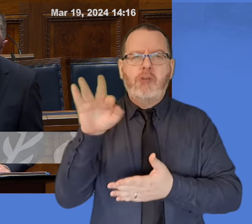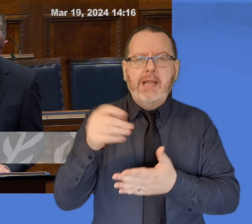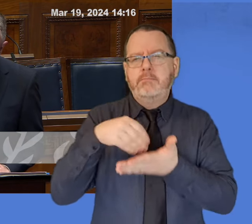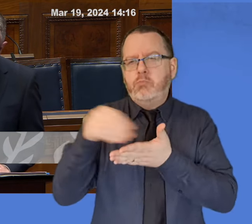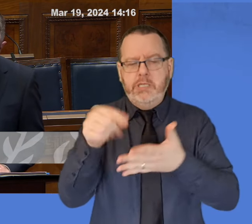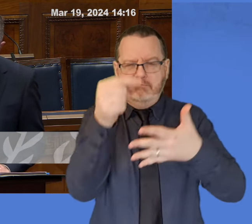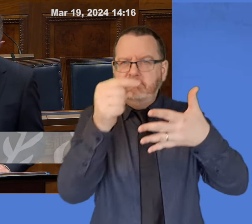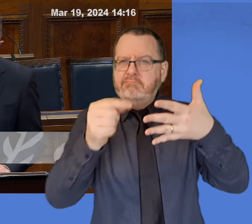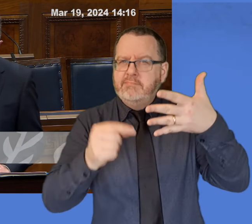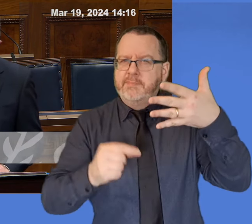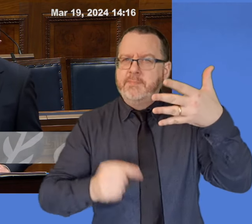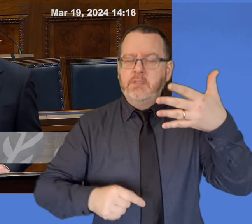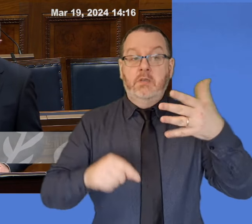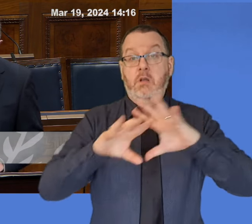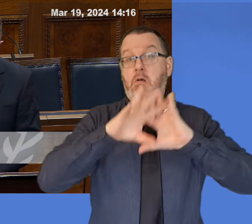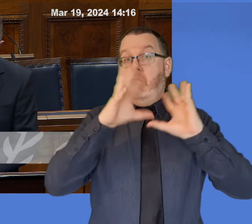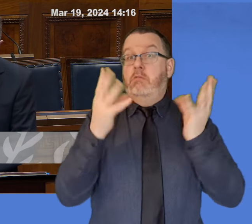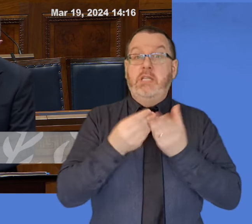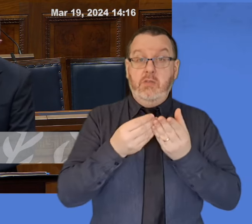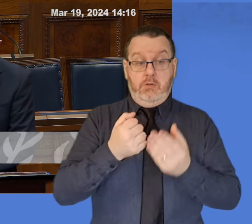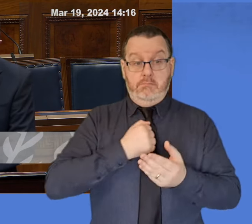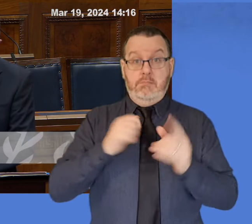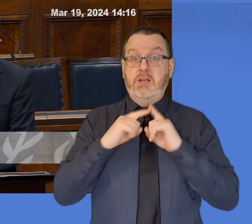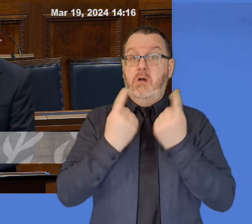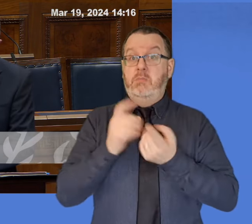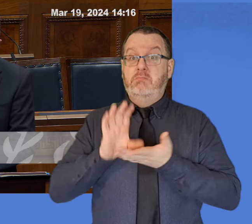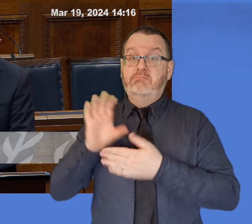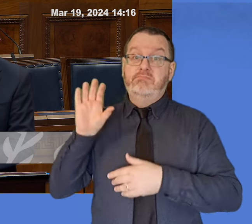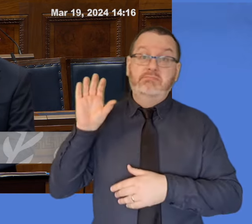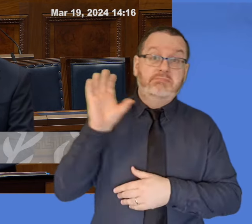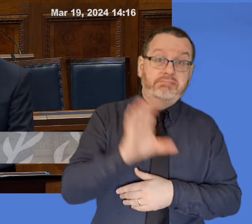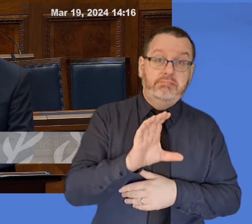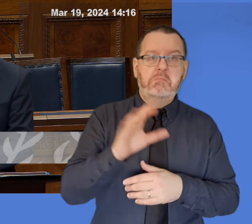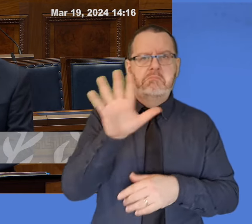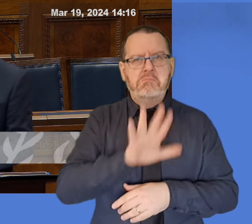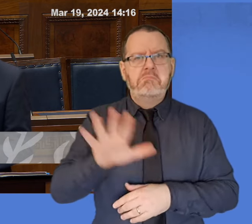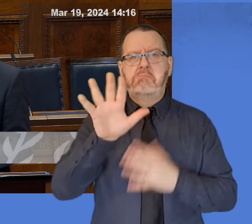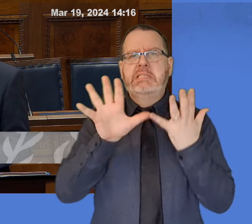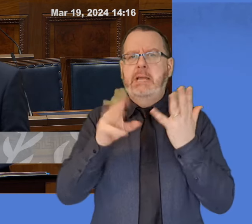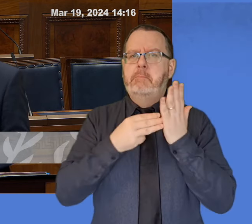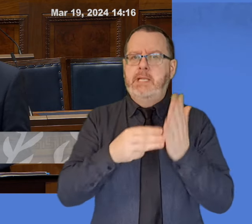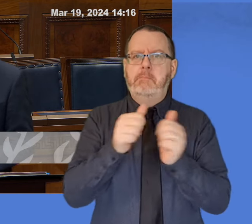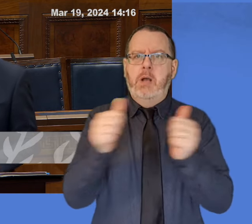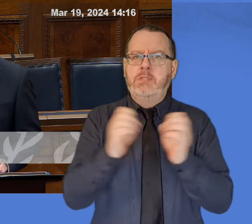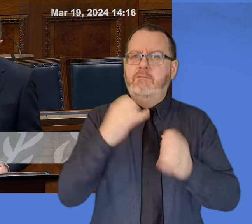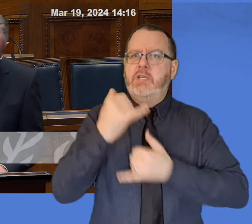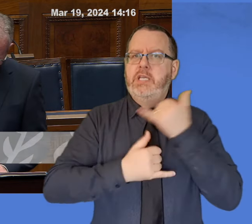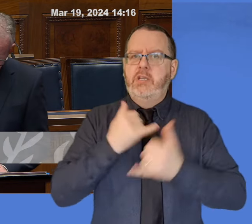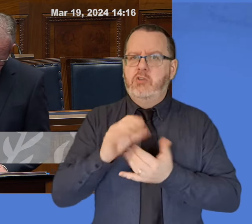Maintenance Allowance, home to college transport and free school meals are also available. This total supports about £10 million per